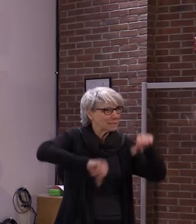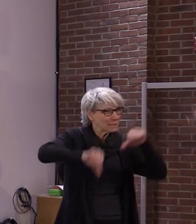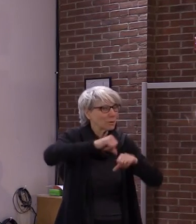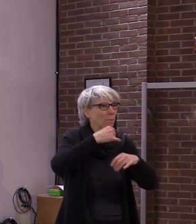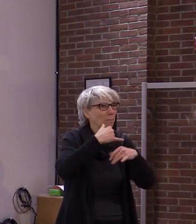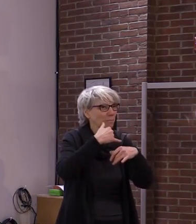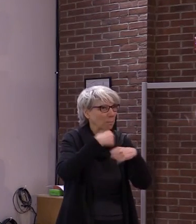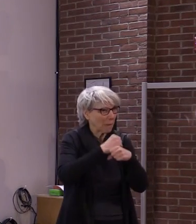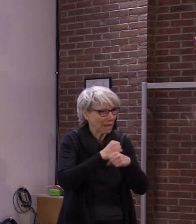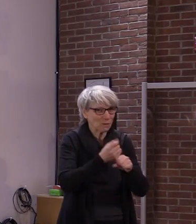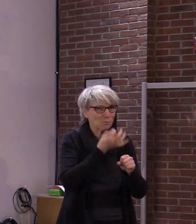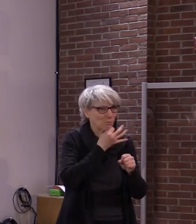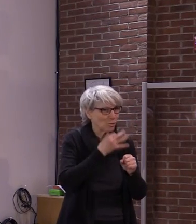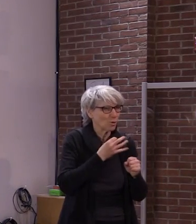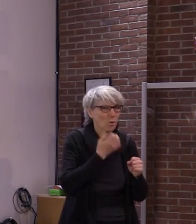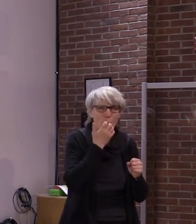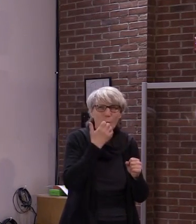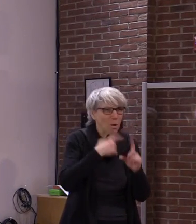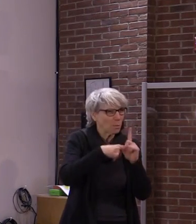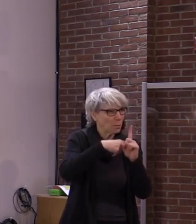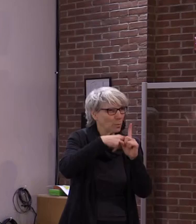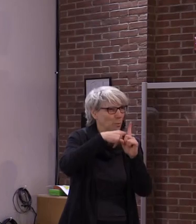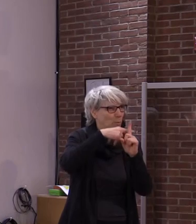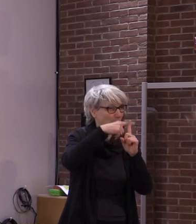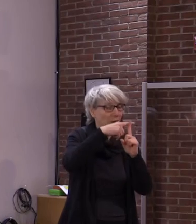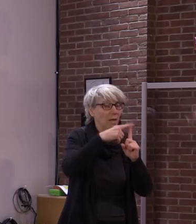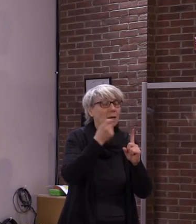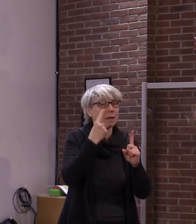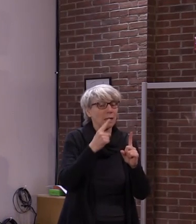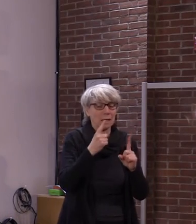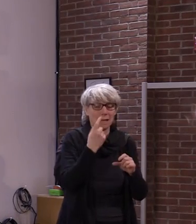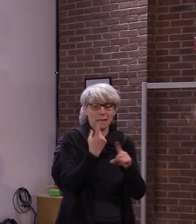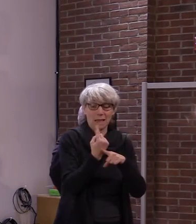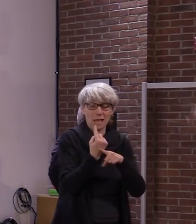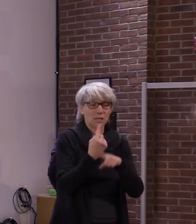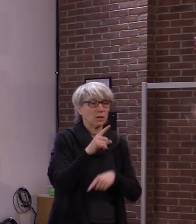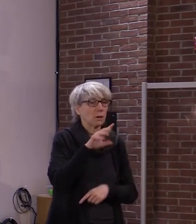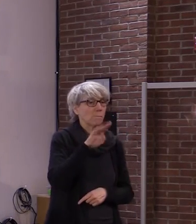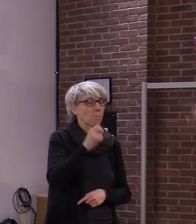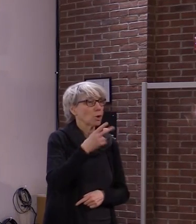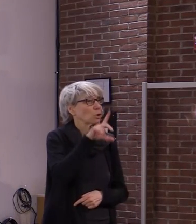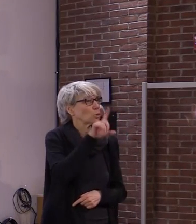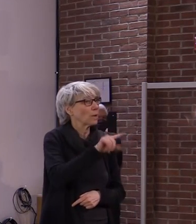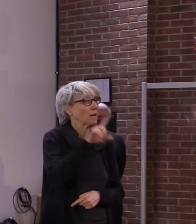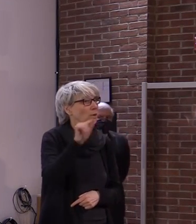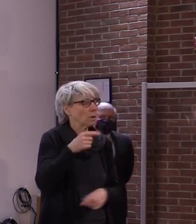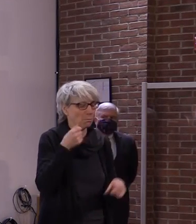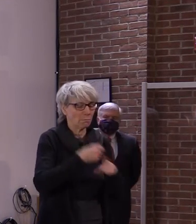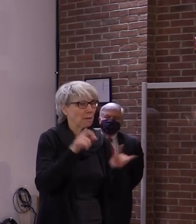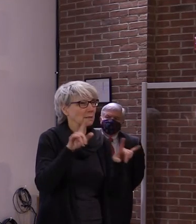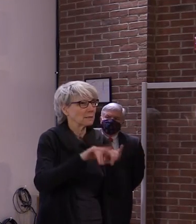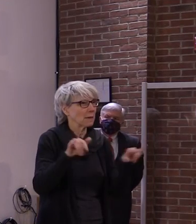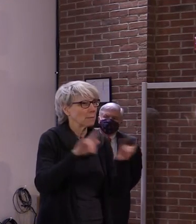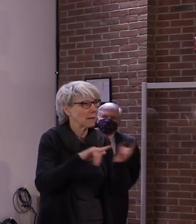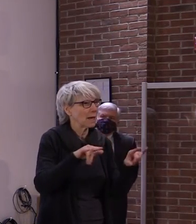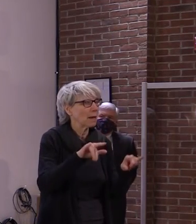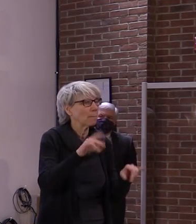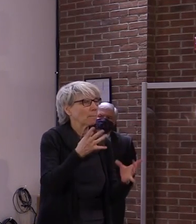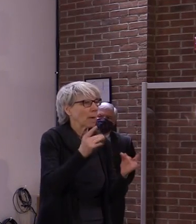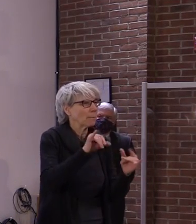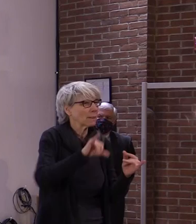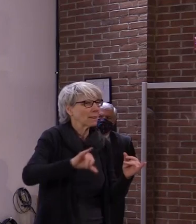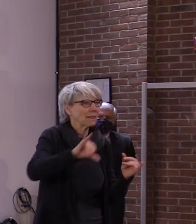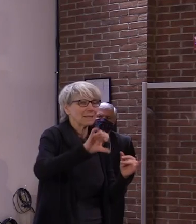In 2020, our state's pandemic response began just as the sap began to run. Last year,